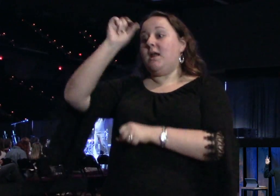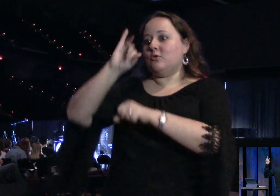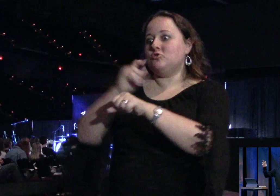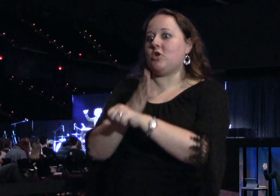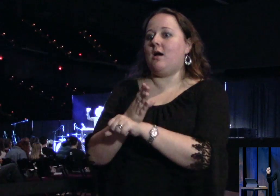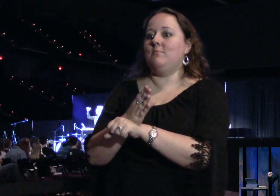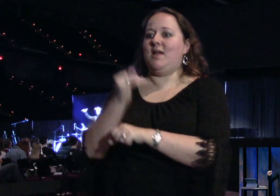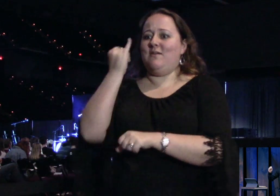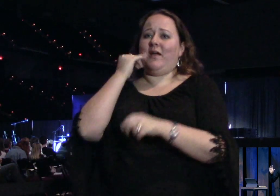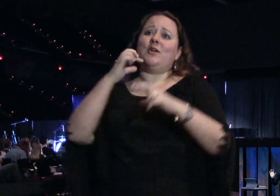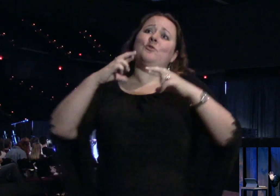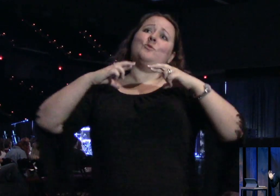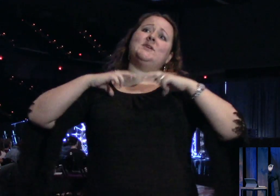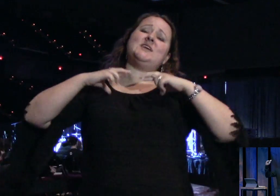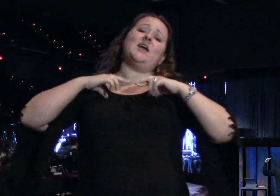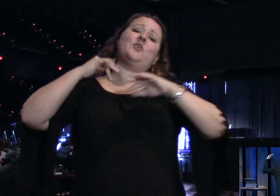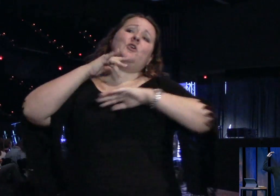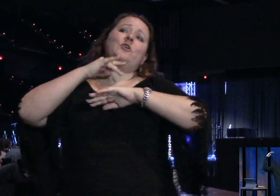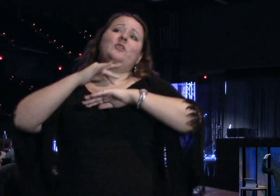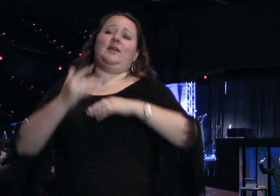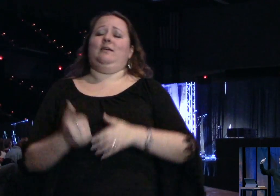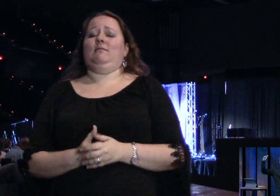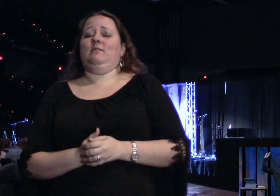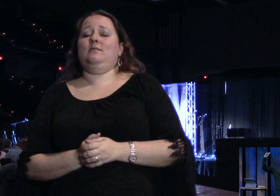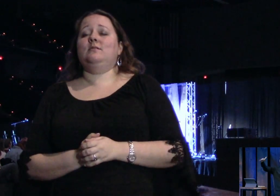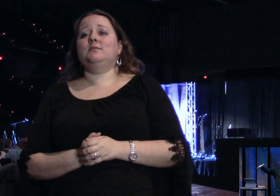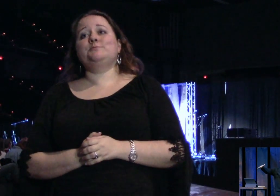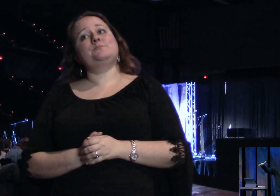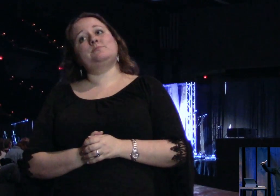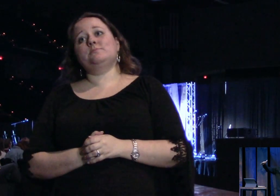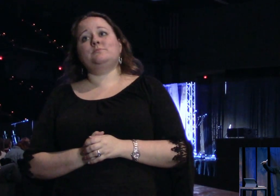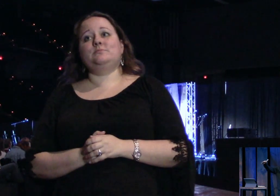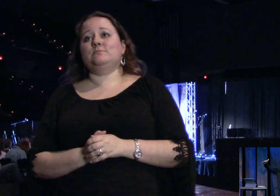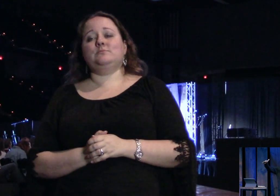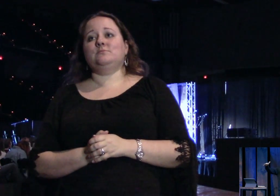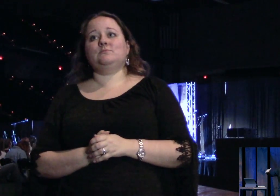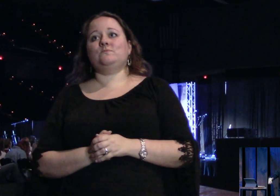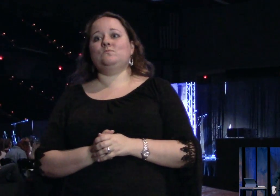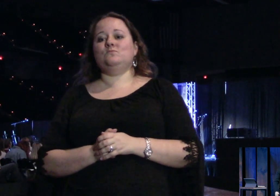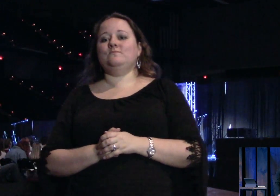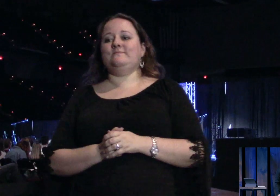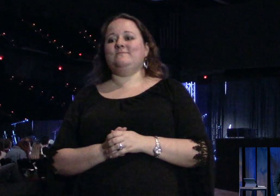a better job, if I could just retire early.